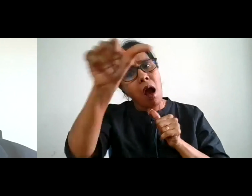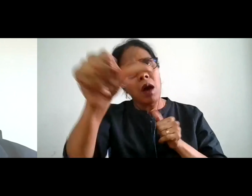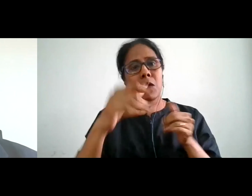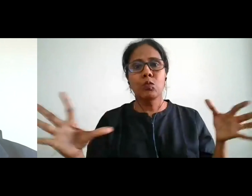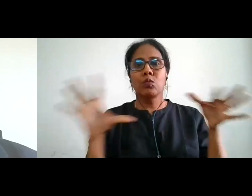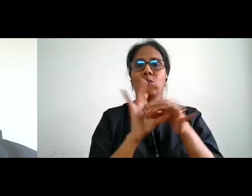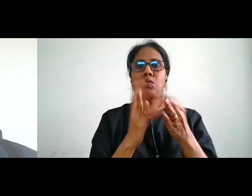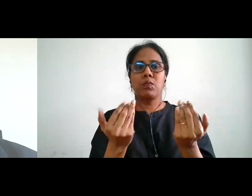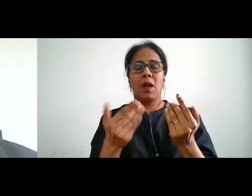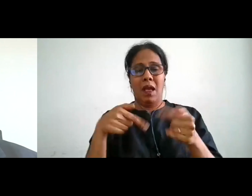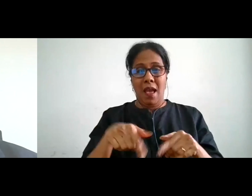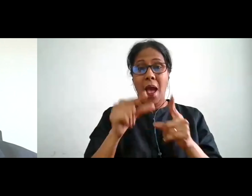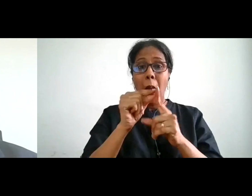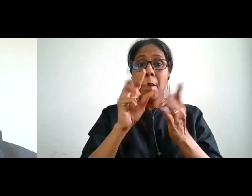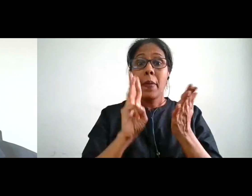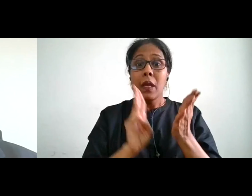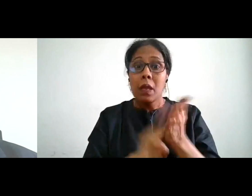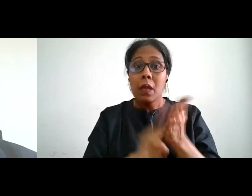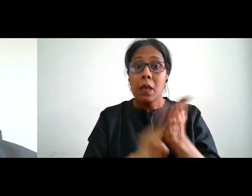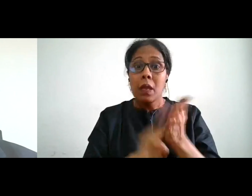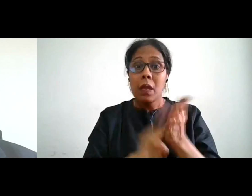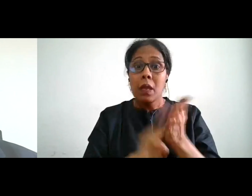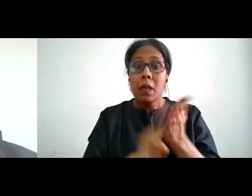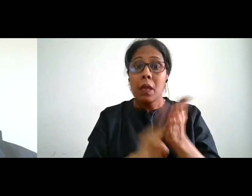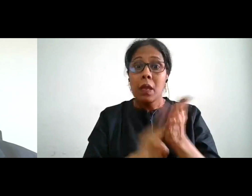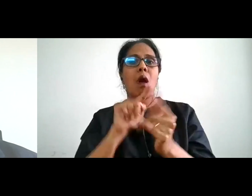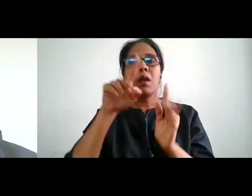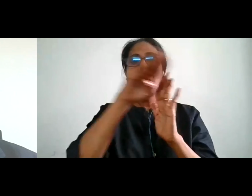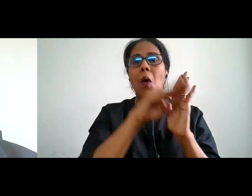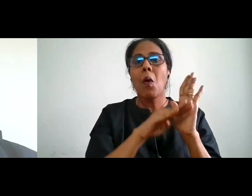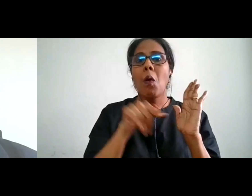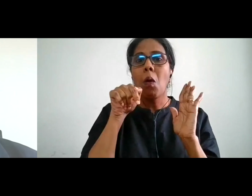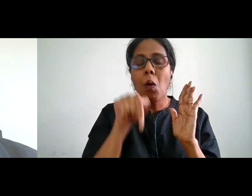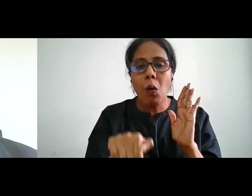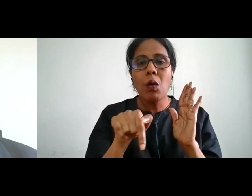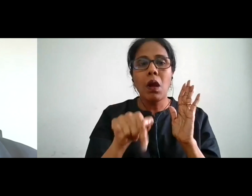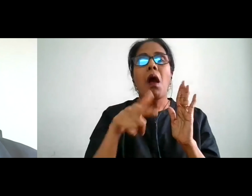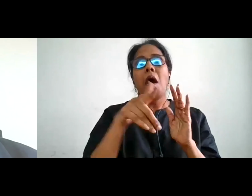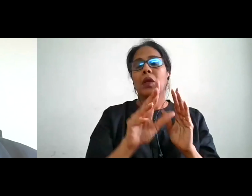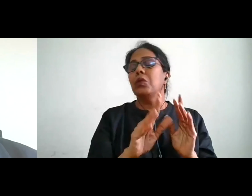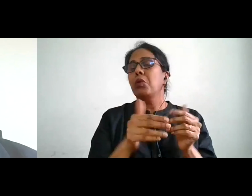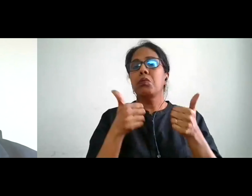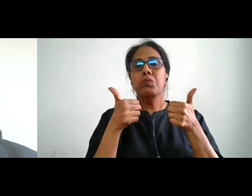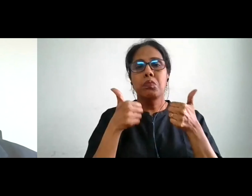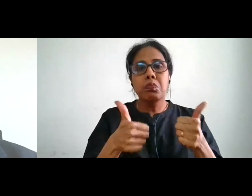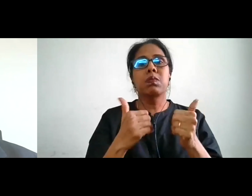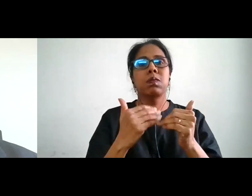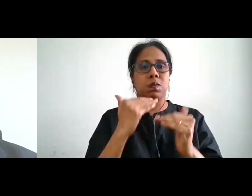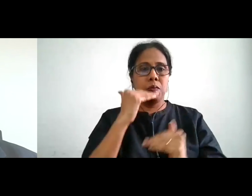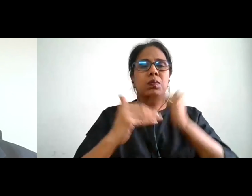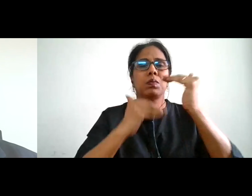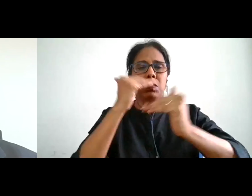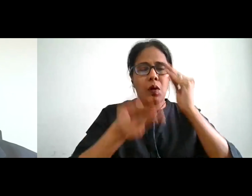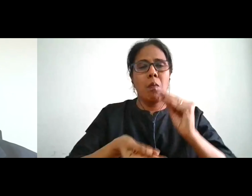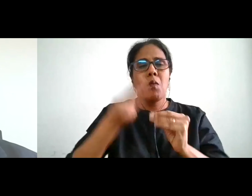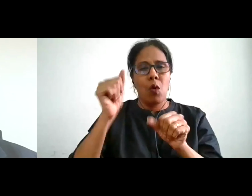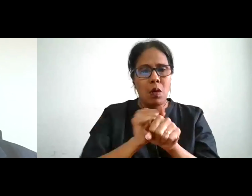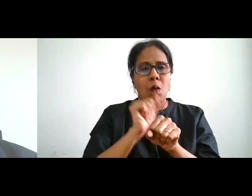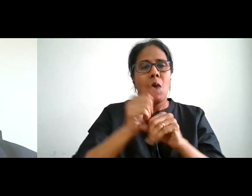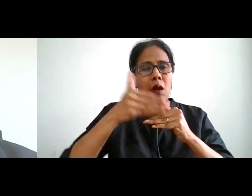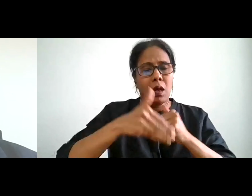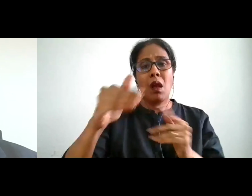that PMVani Wi-Fi entrepreneurship model democratizes data business and has great potential. Wi-Fi has this great